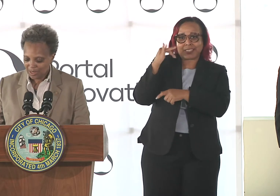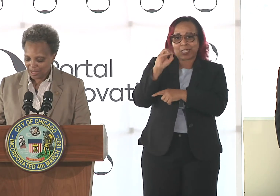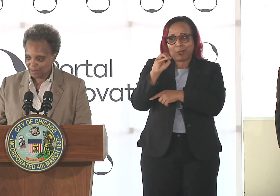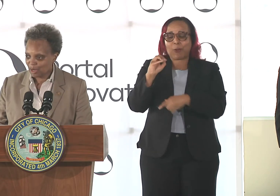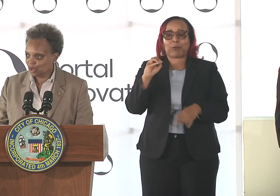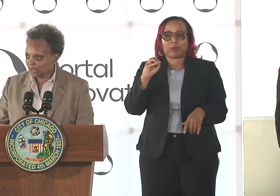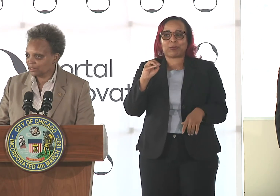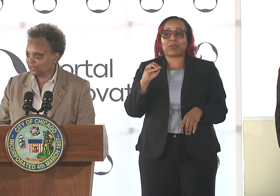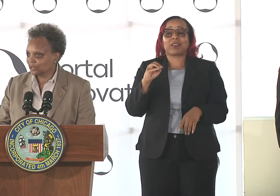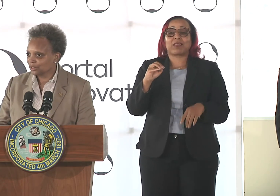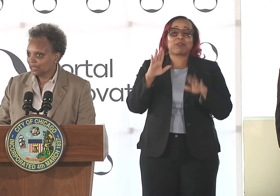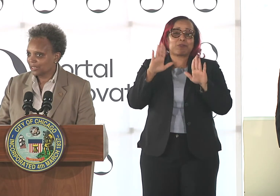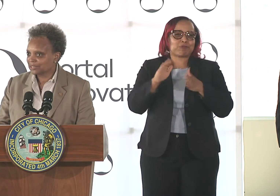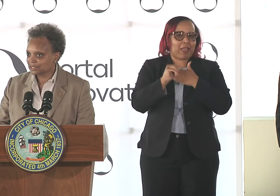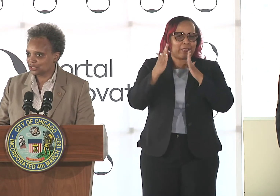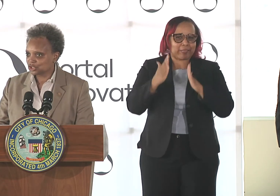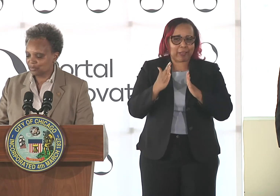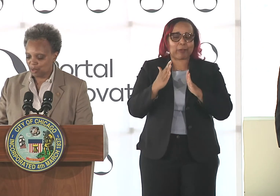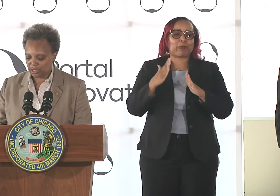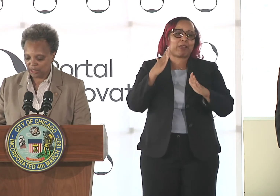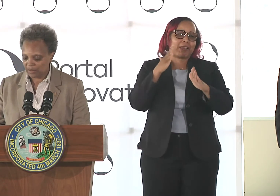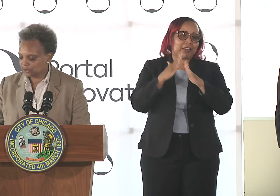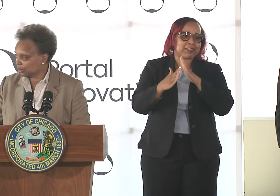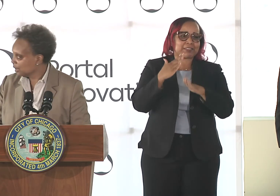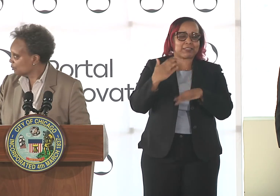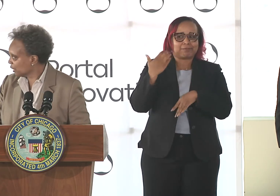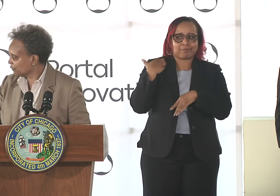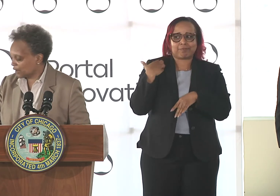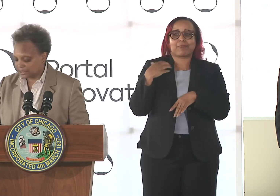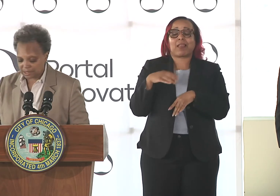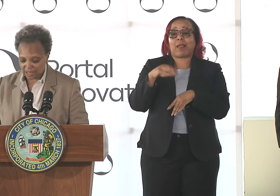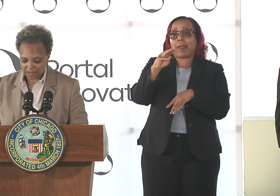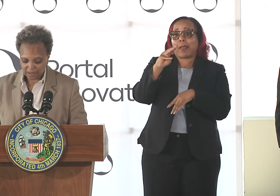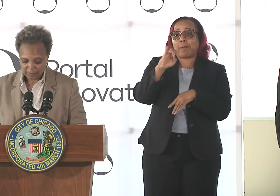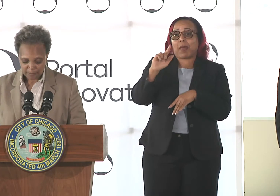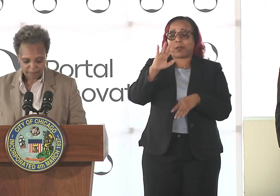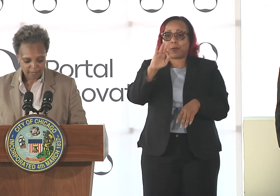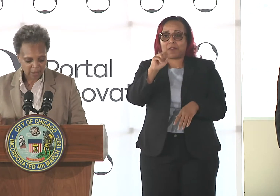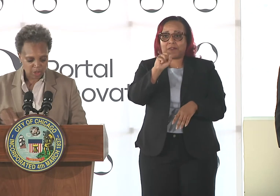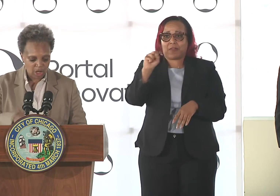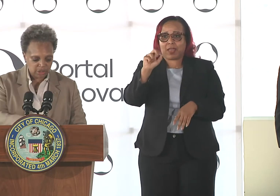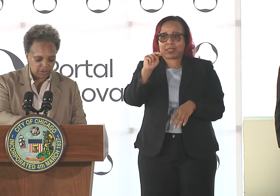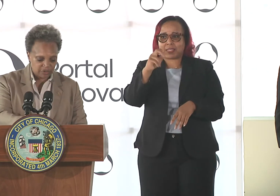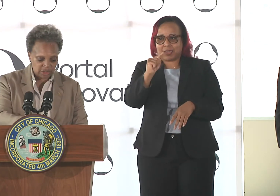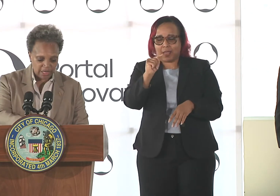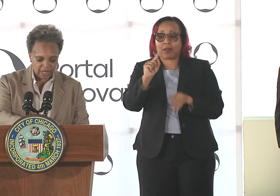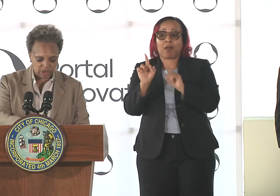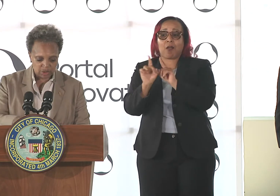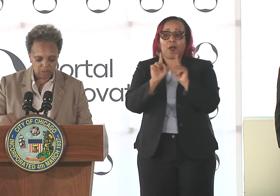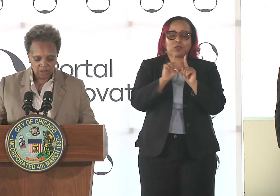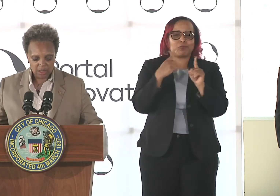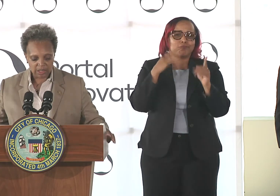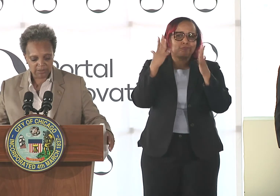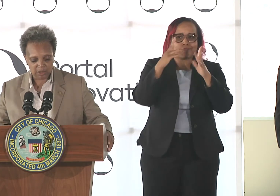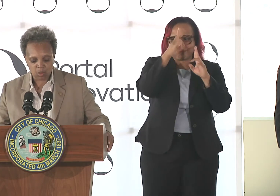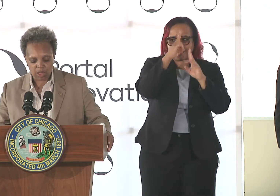CEO, a great leader, and the city's Chief Marketing Officer, Michael Fassnock. I want to also give a shout out